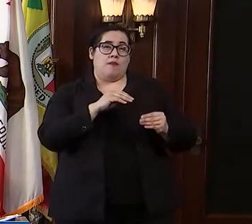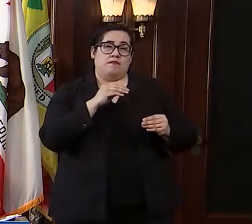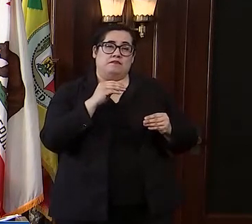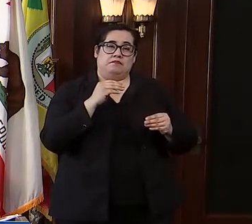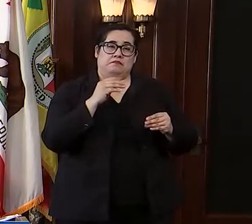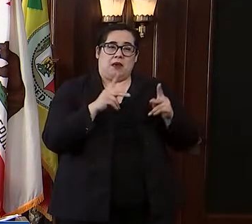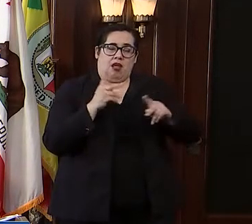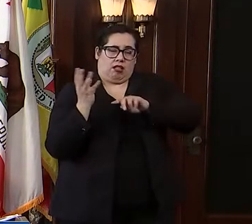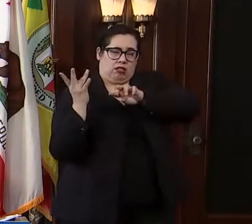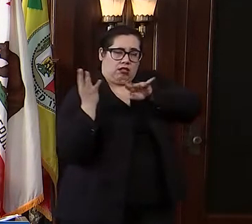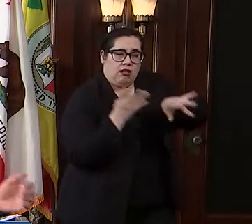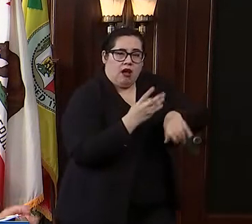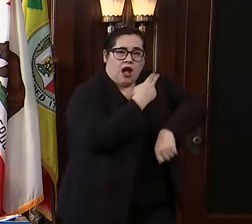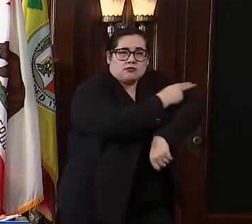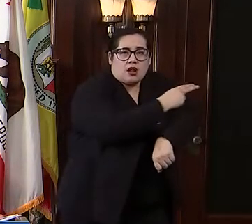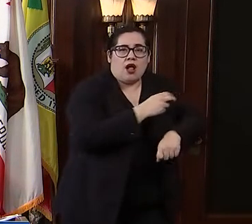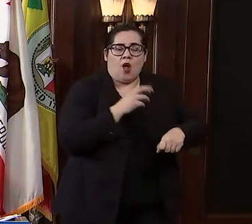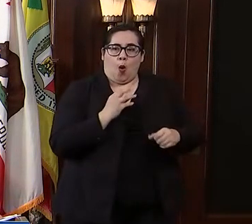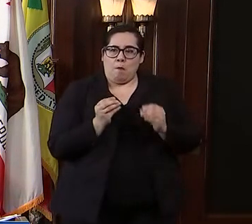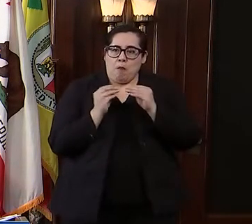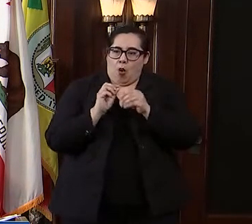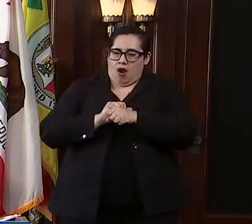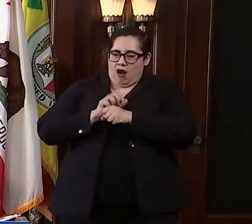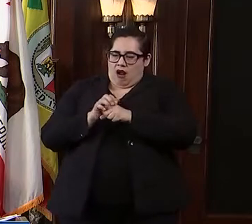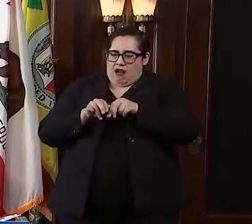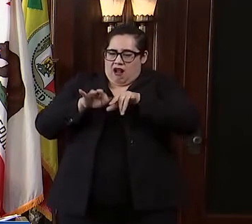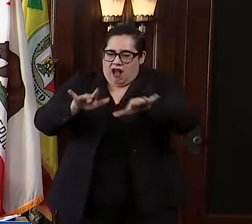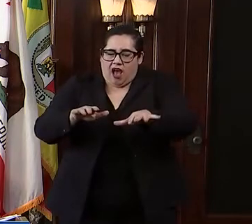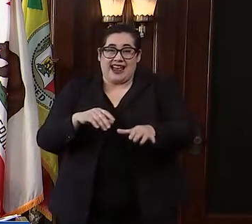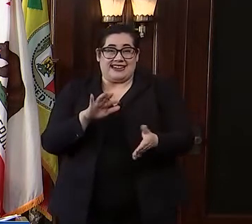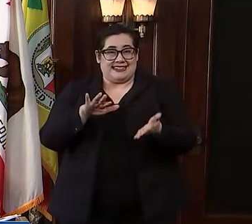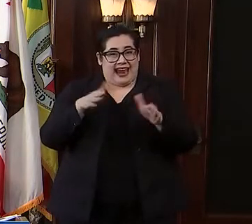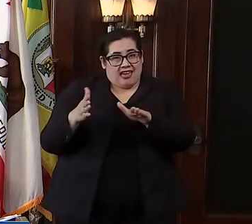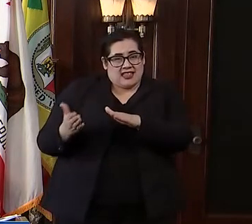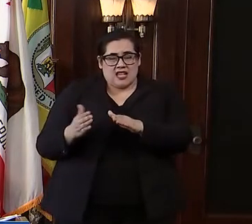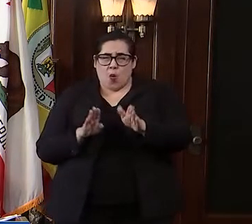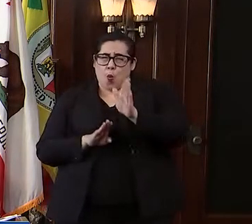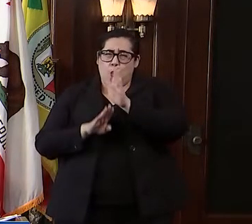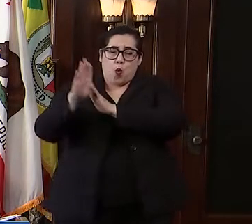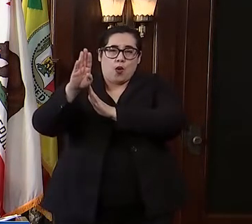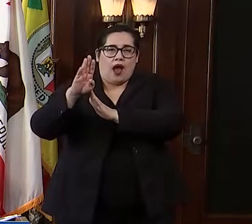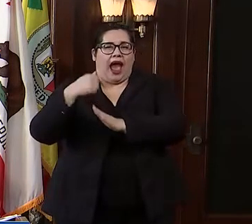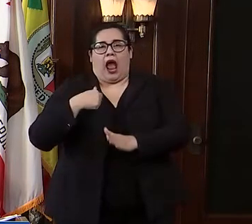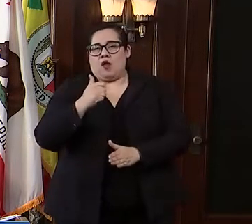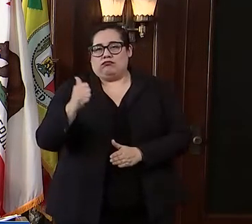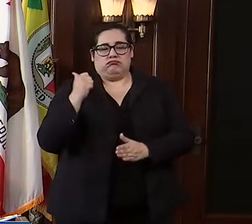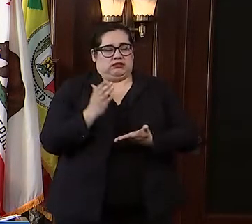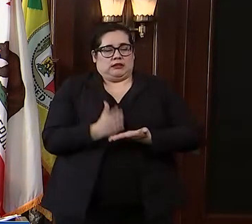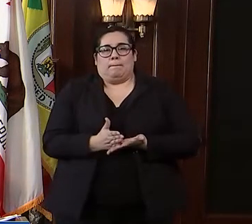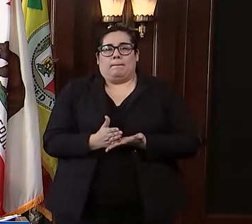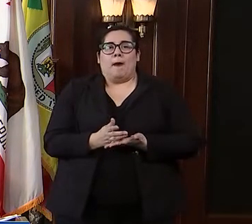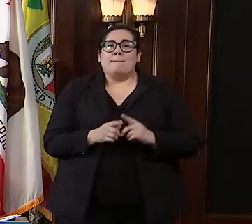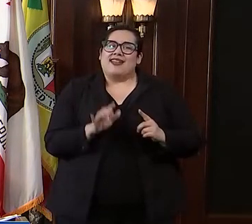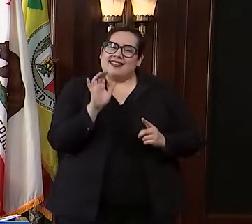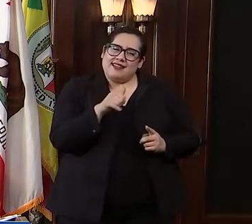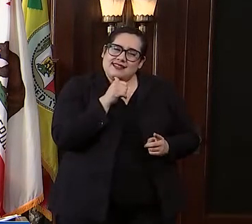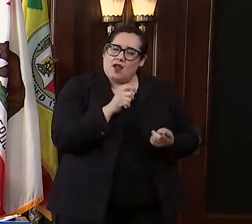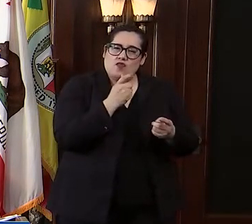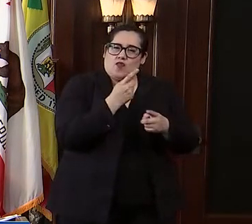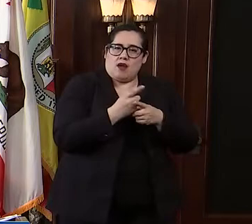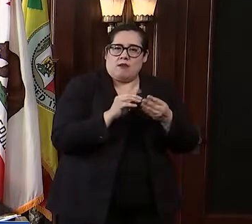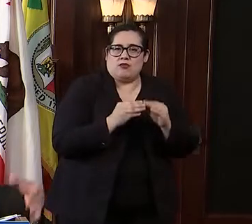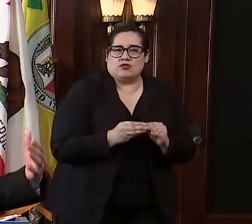rate going up or our deaths surging, I would not take these steps. But that is not the data. Those are not the